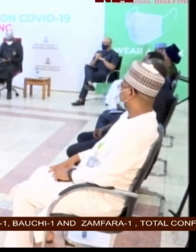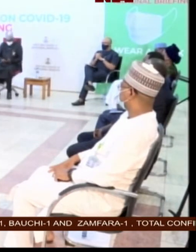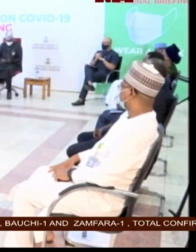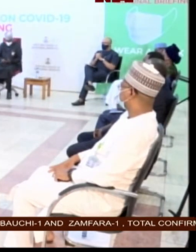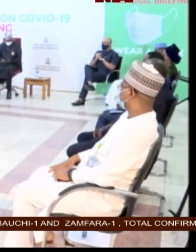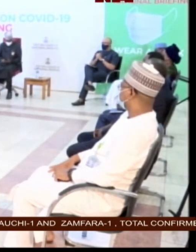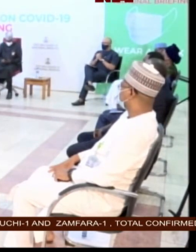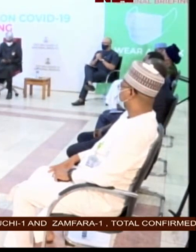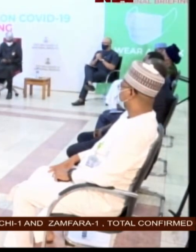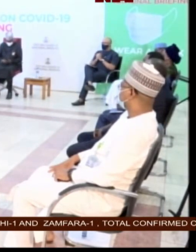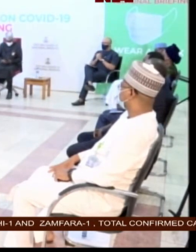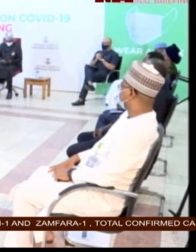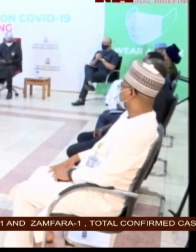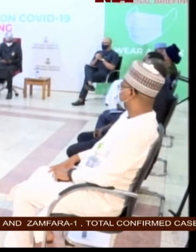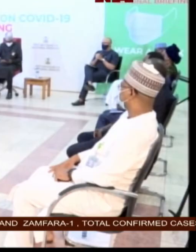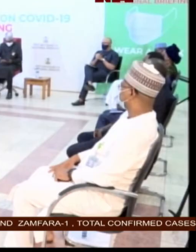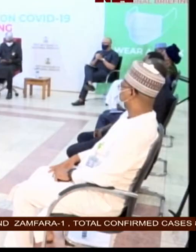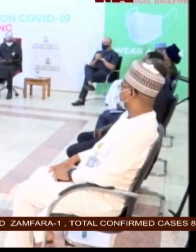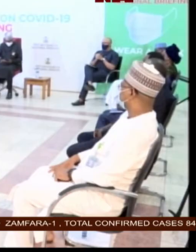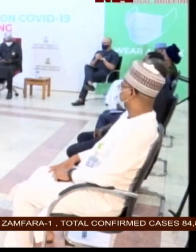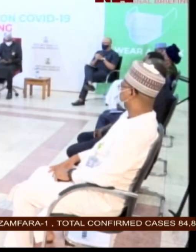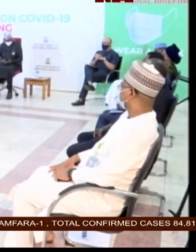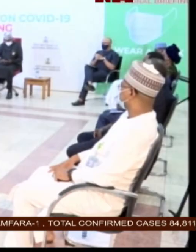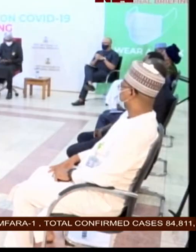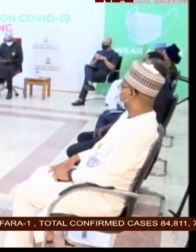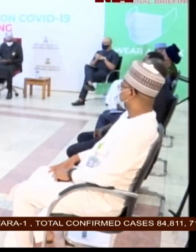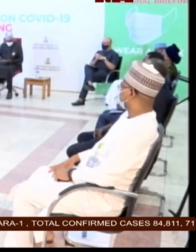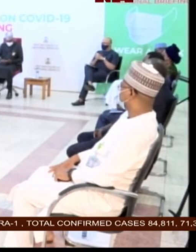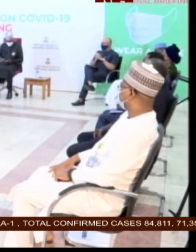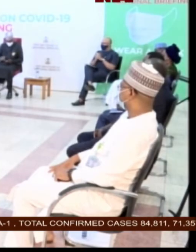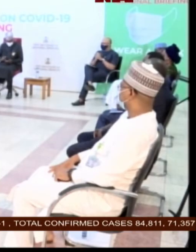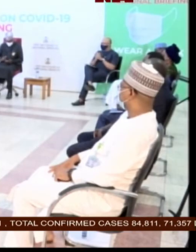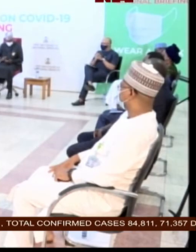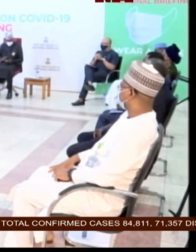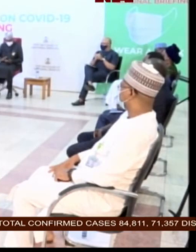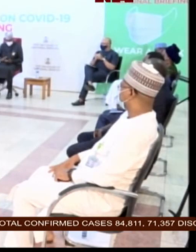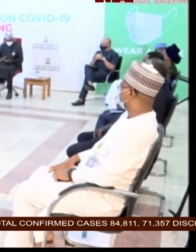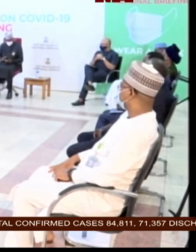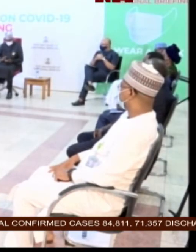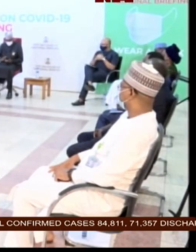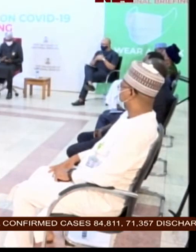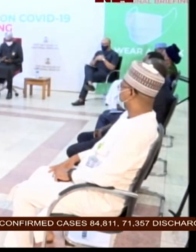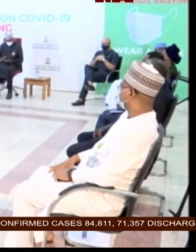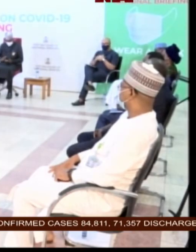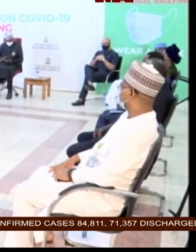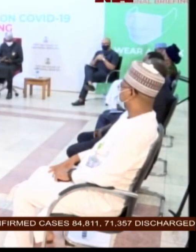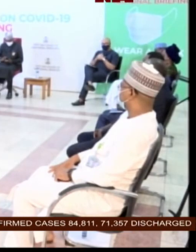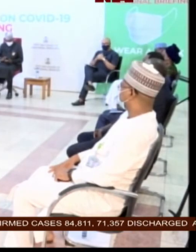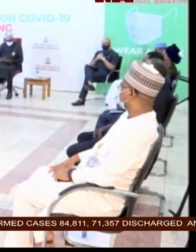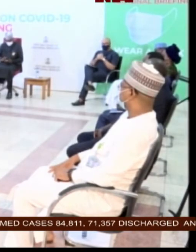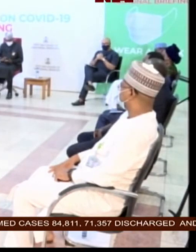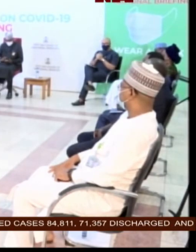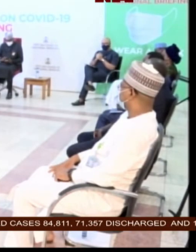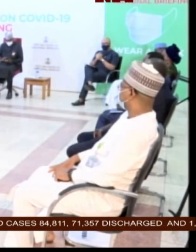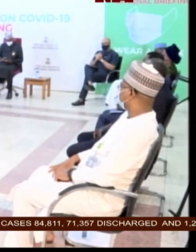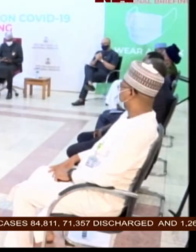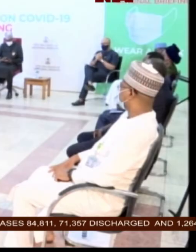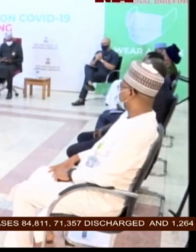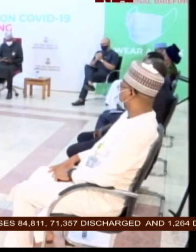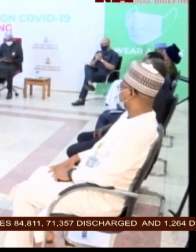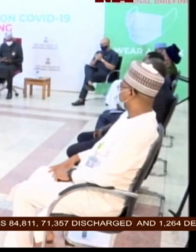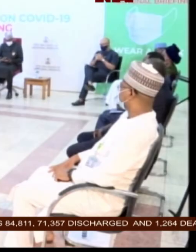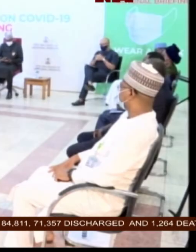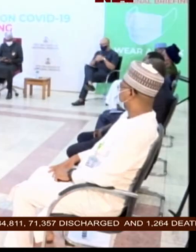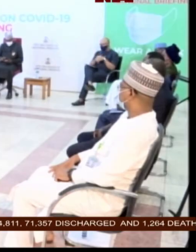our CMDs from the various hospitals here in Abuja, and of course